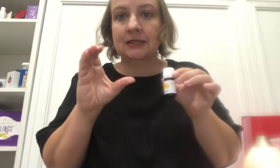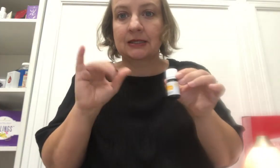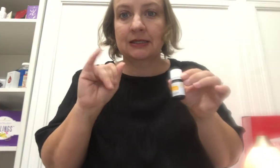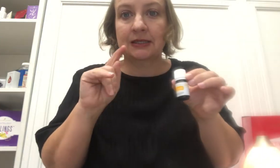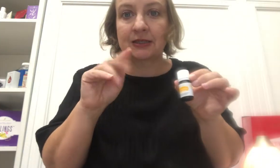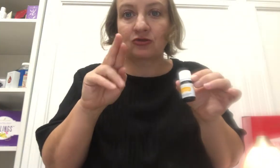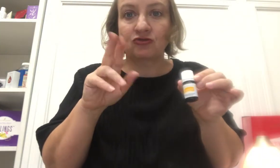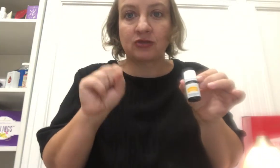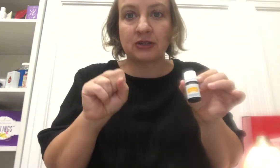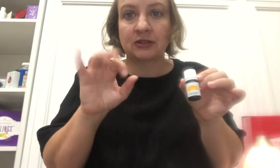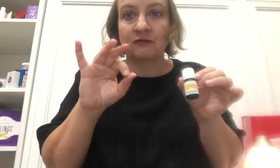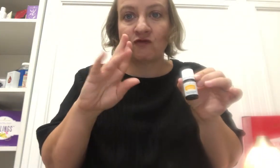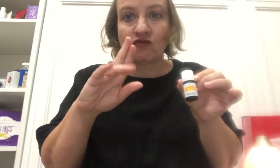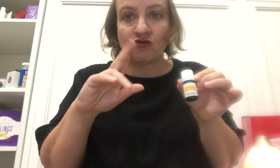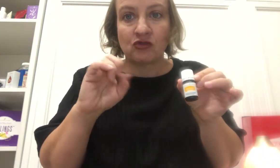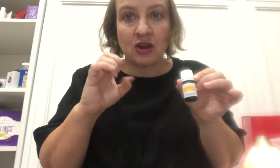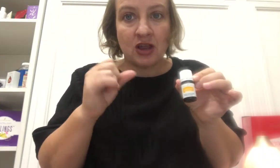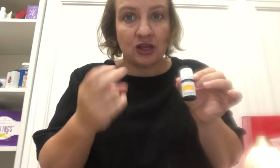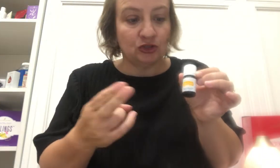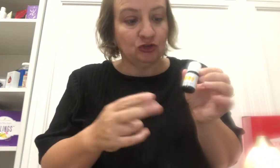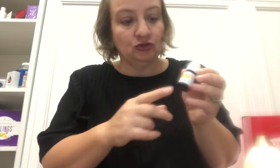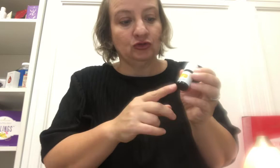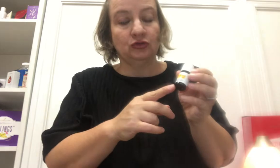this one is Citrus Fresh.